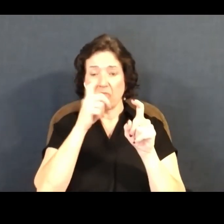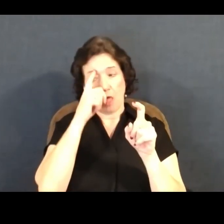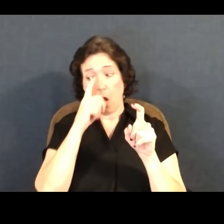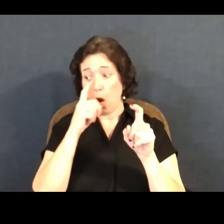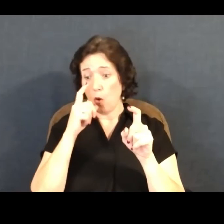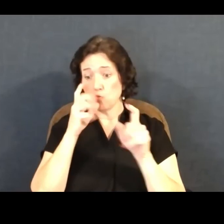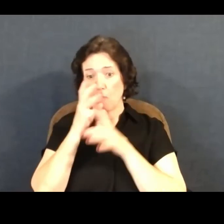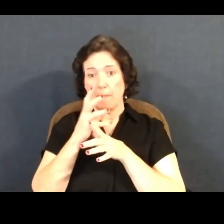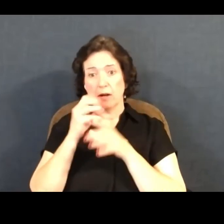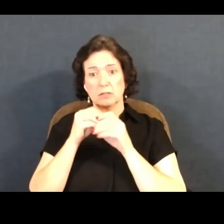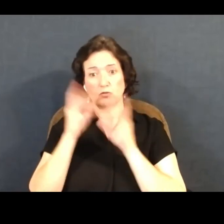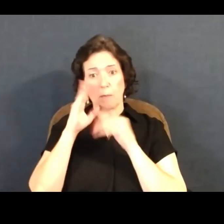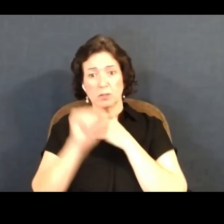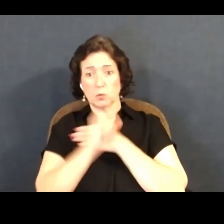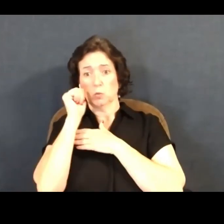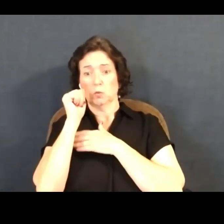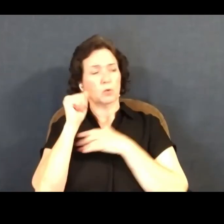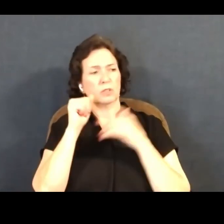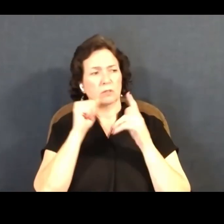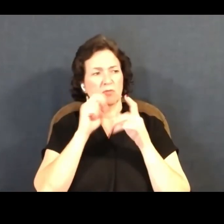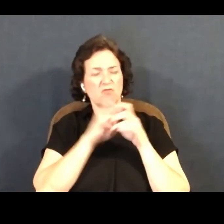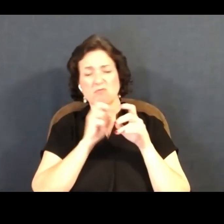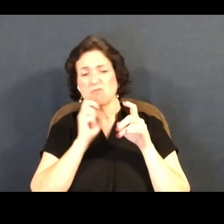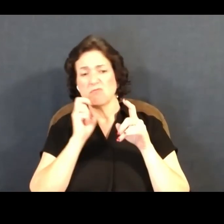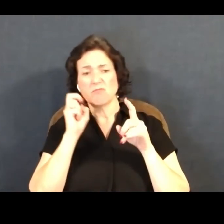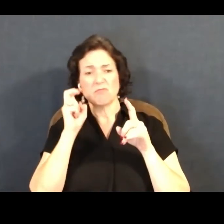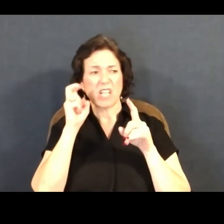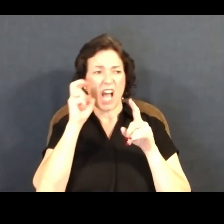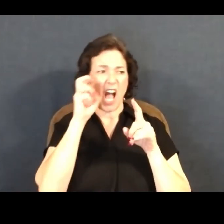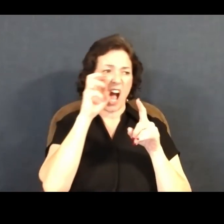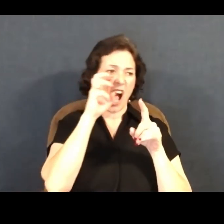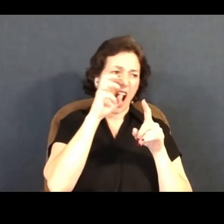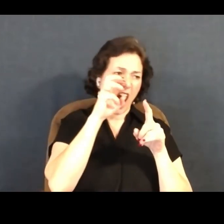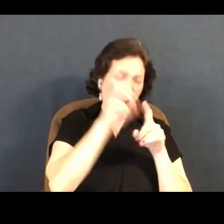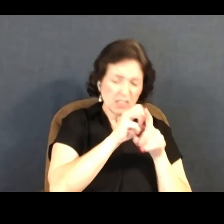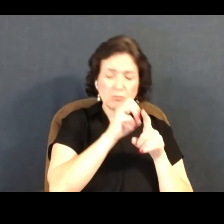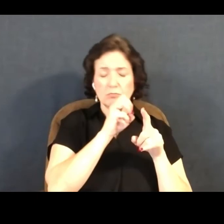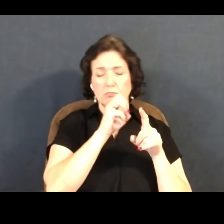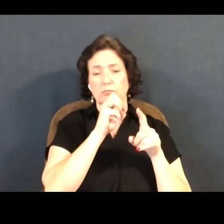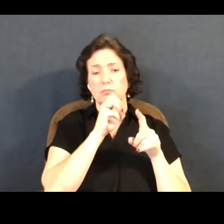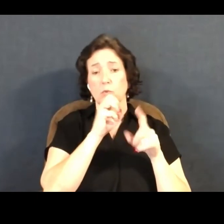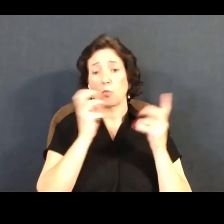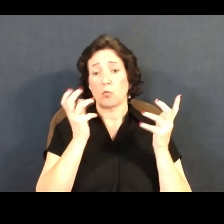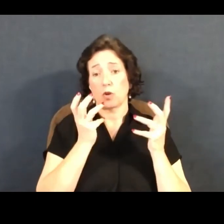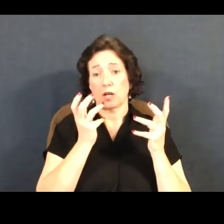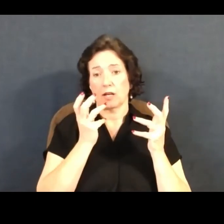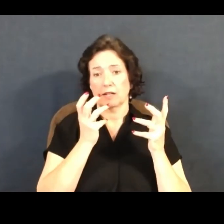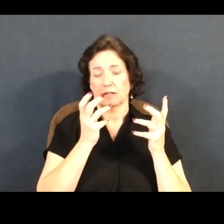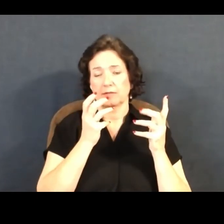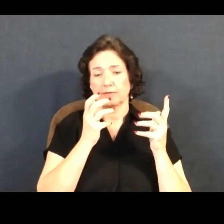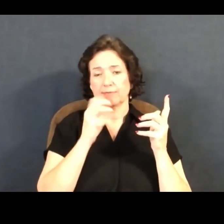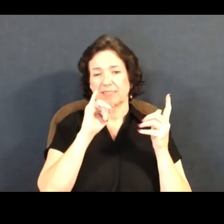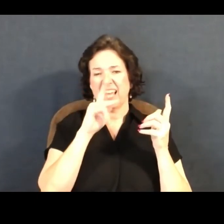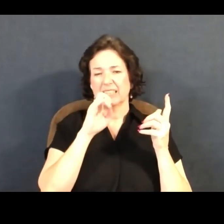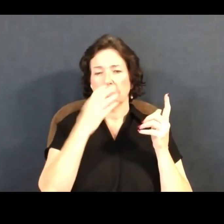in trouble, jumps out of that chair, out of her lap, and bites down as hard as he can on that leg of Ike's